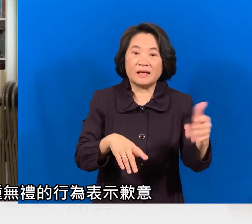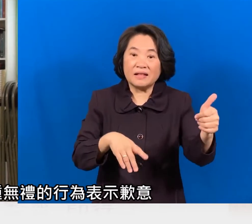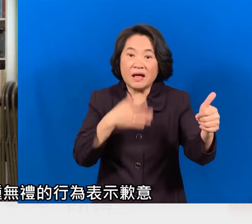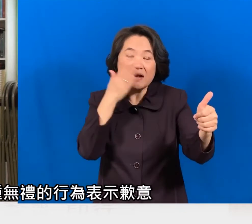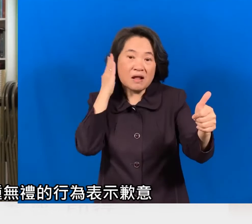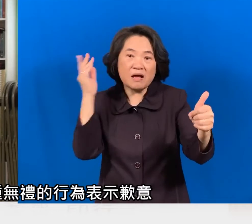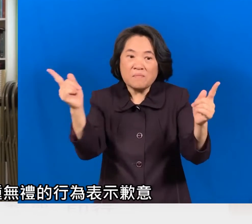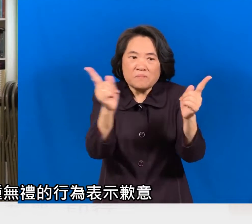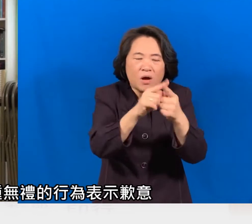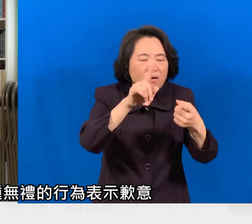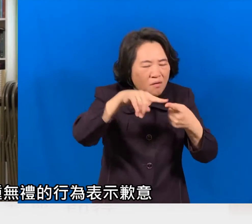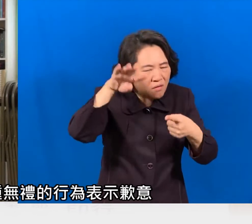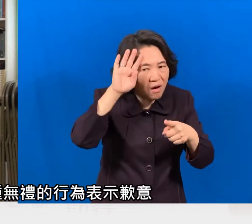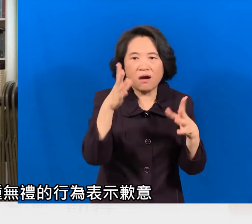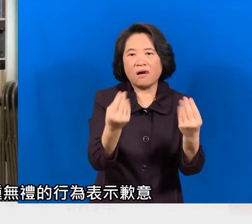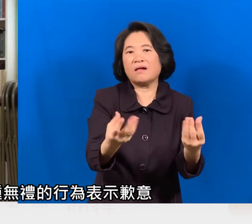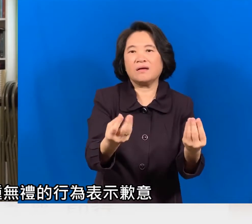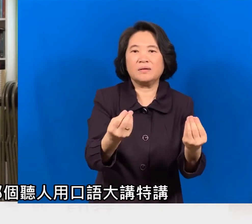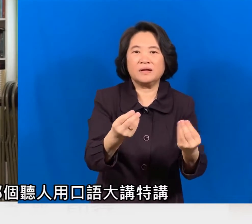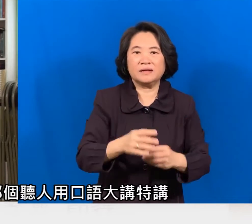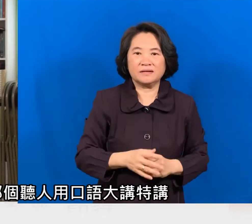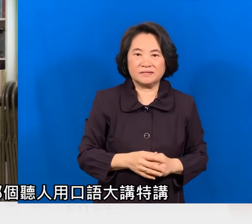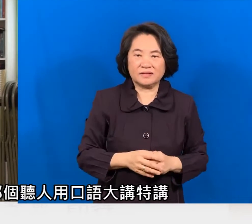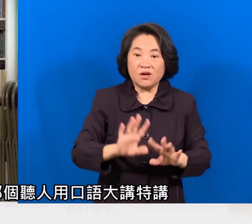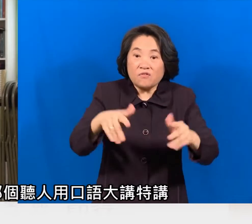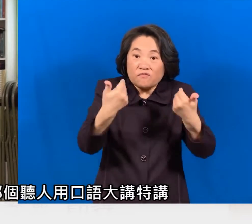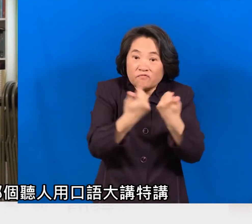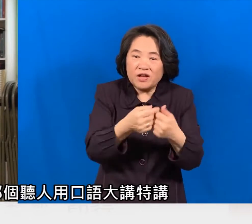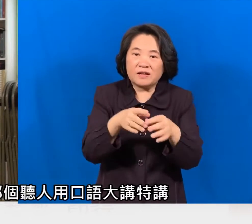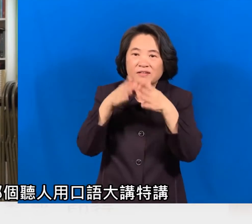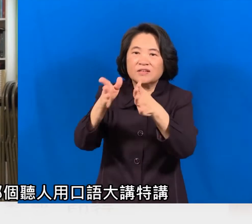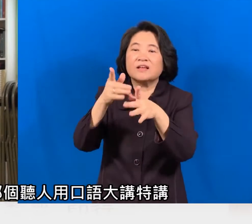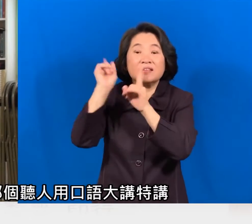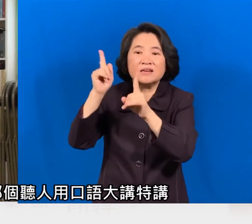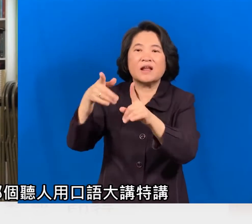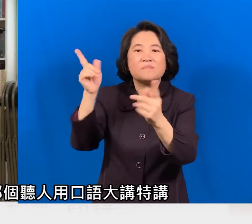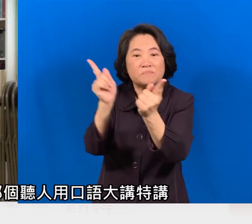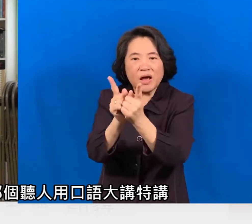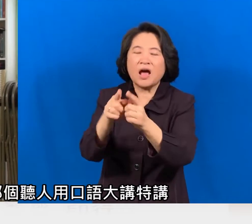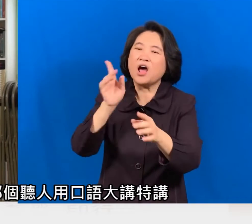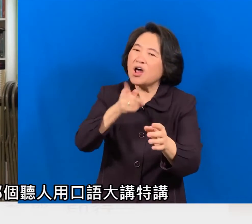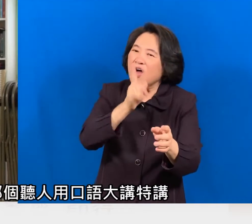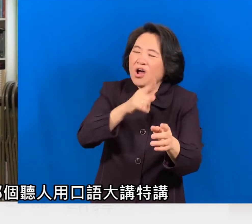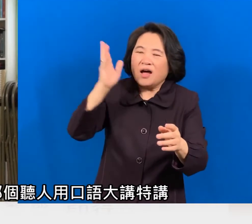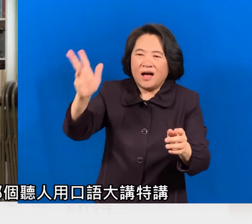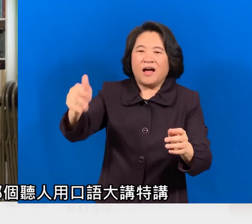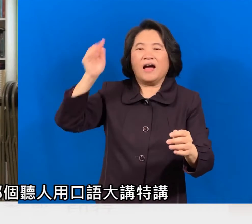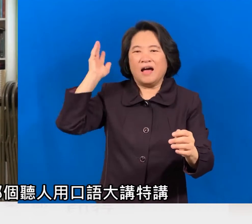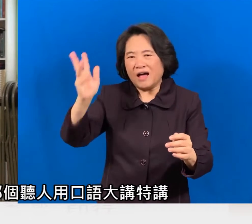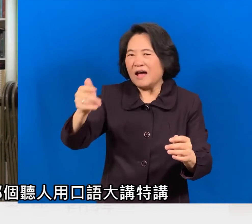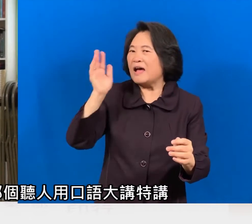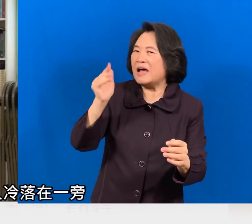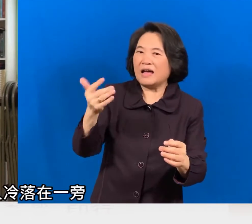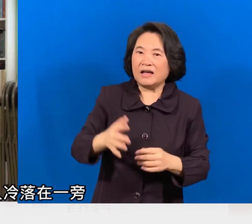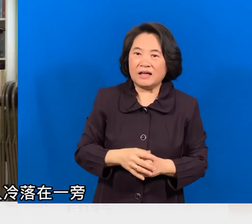to apologize for this impolite behavior, but even starts up a long, detailed oral conversation with the first hearing